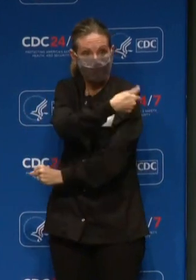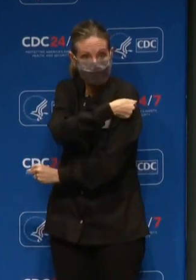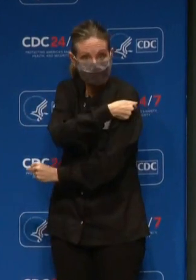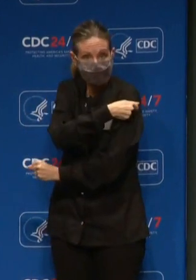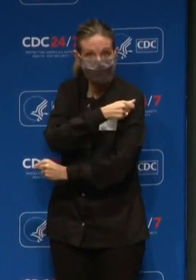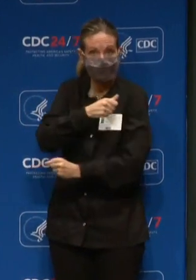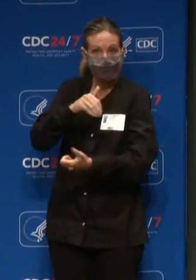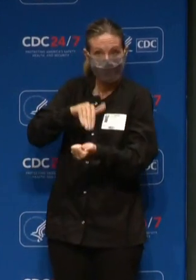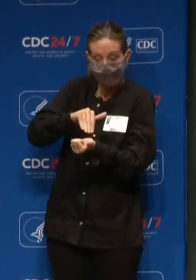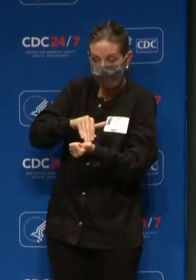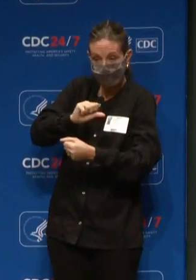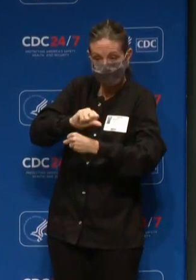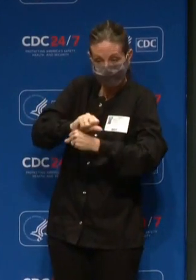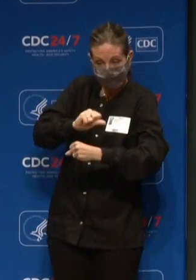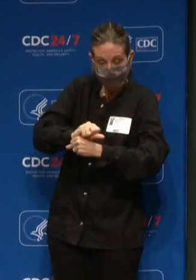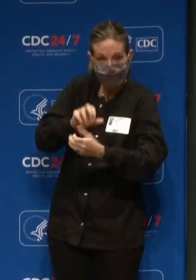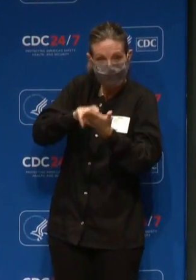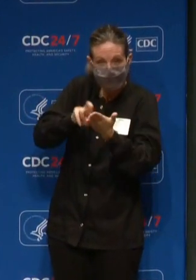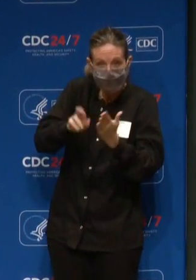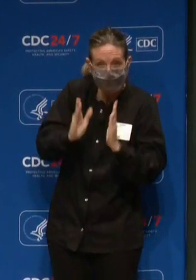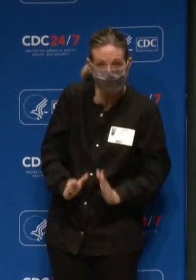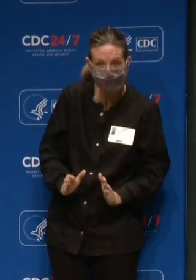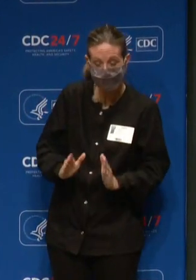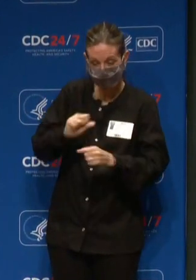all reporting requirements.